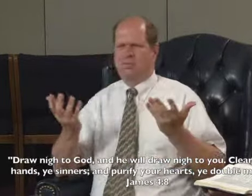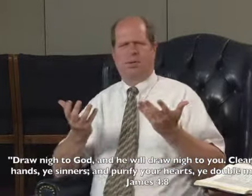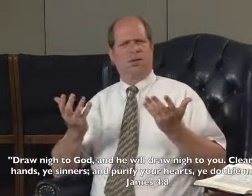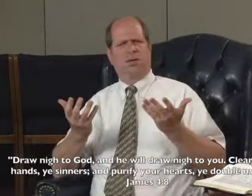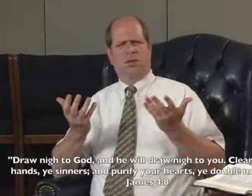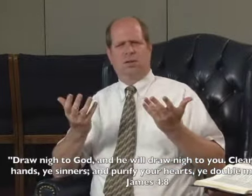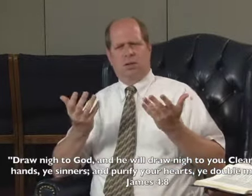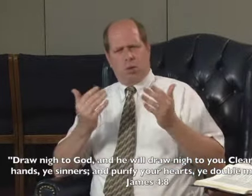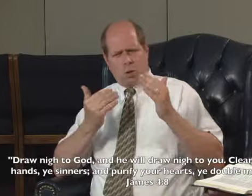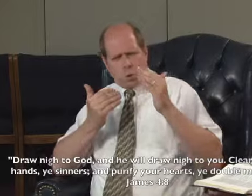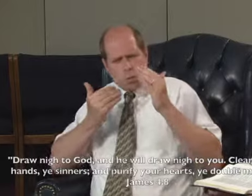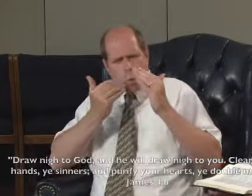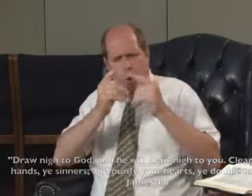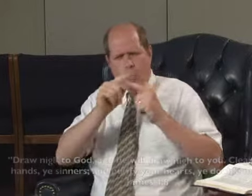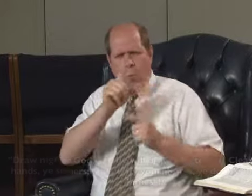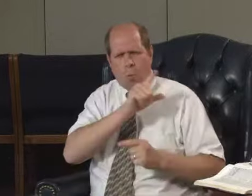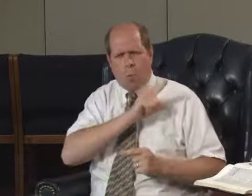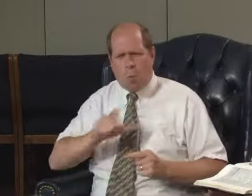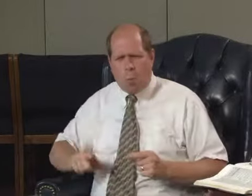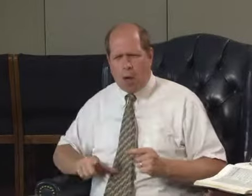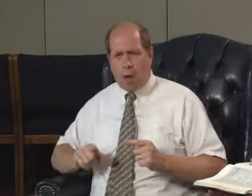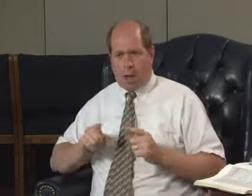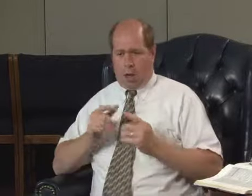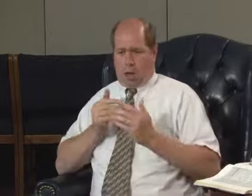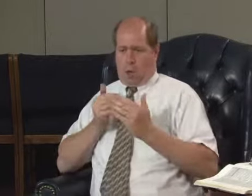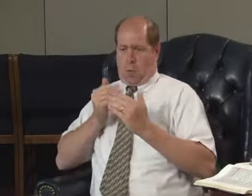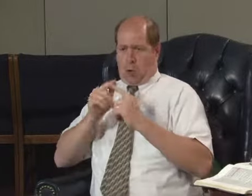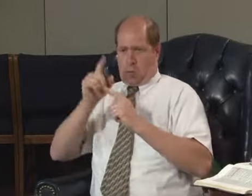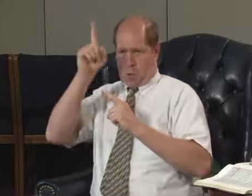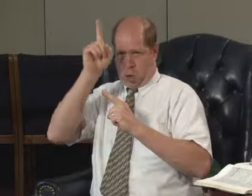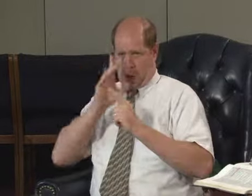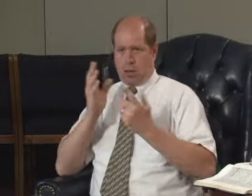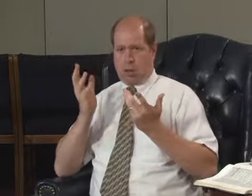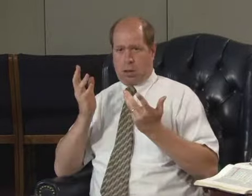double-minded." So what is this talking about? Draw nigh to God.